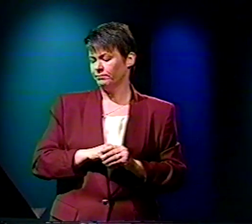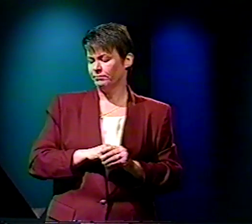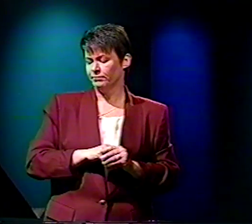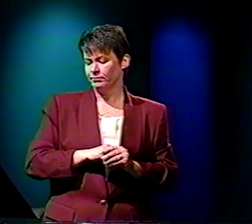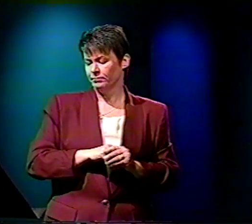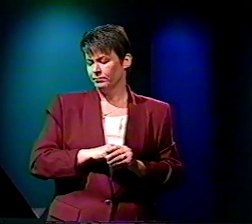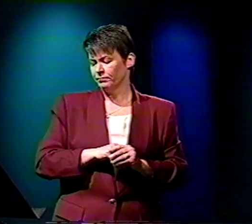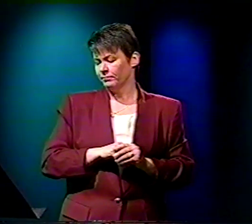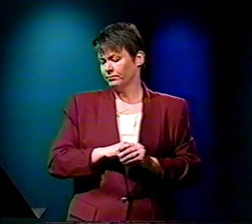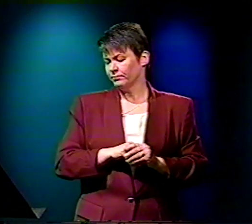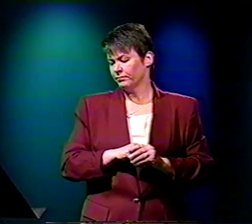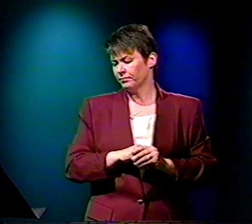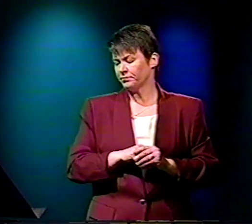what interpreters experience as well.